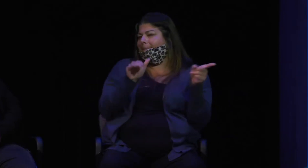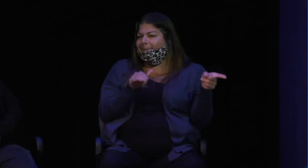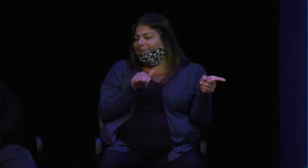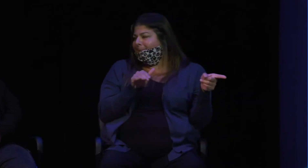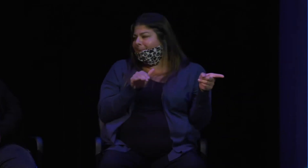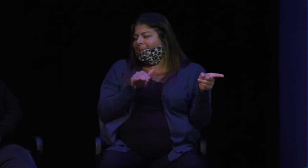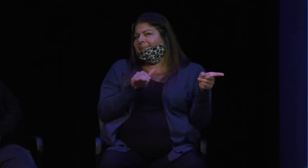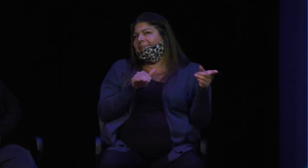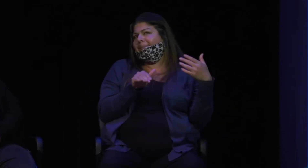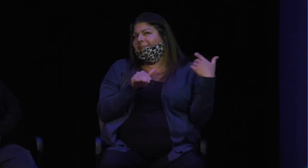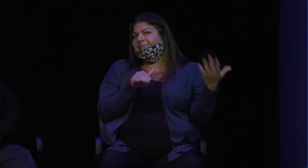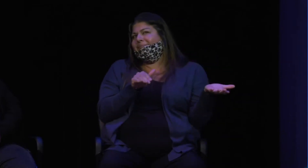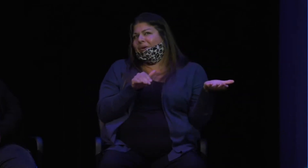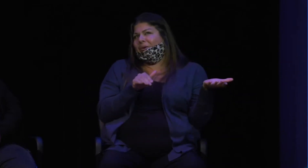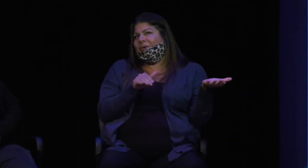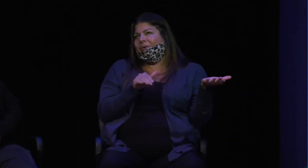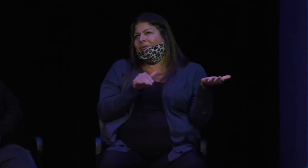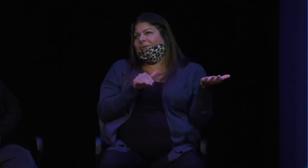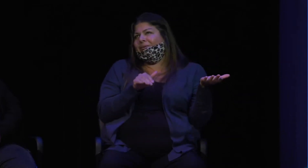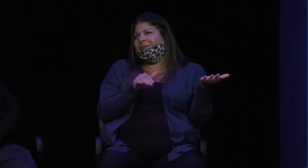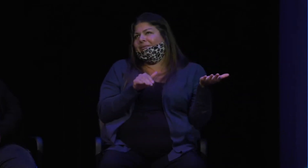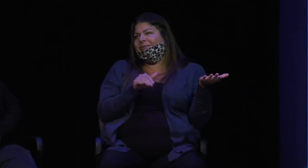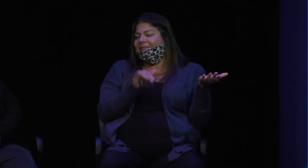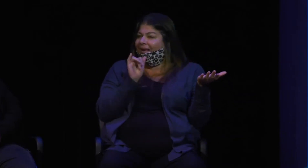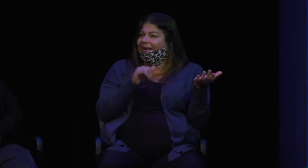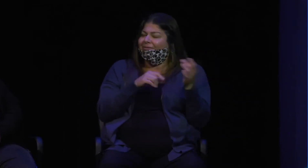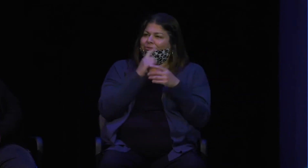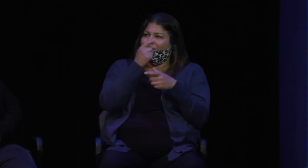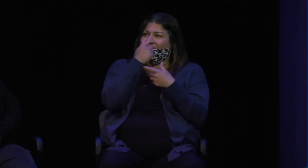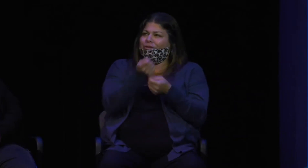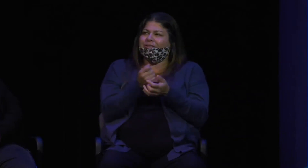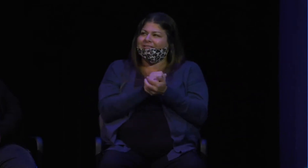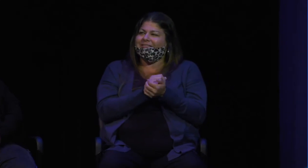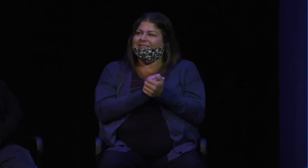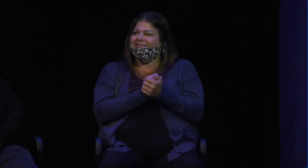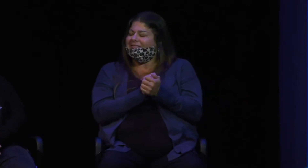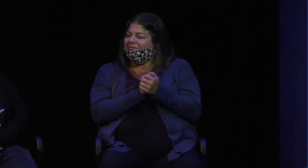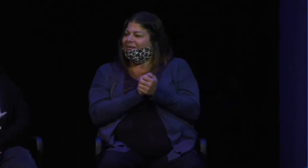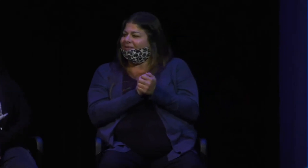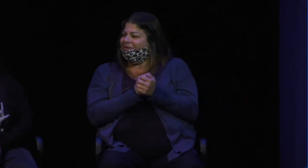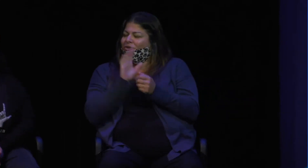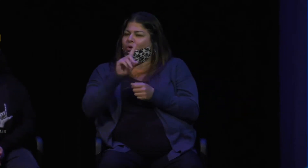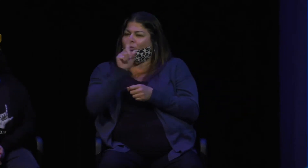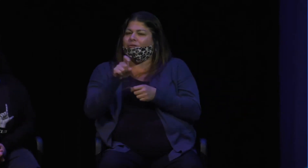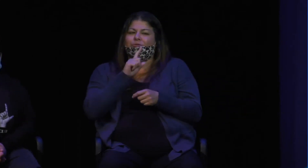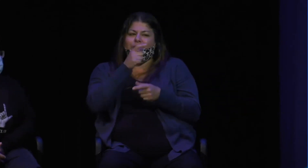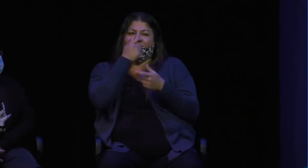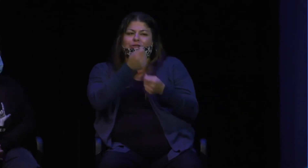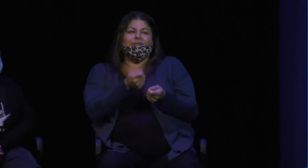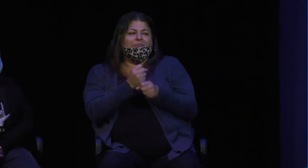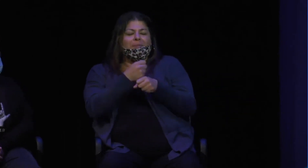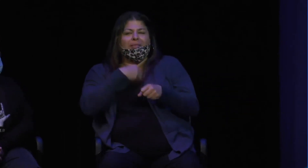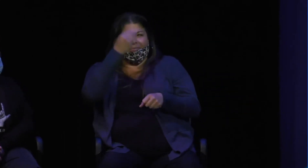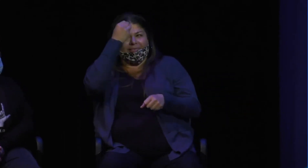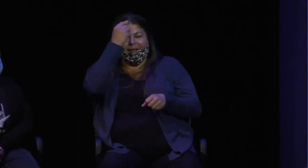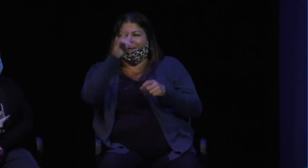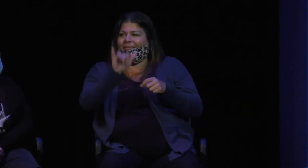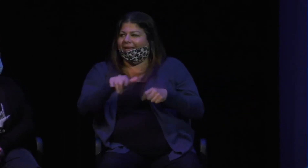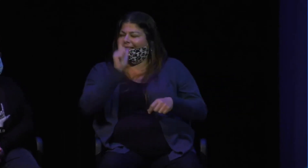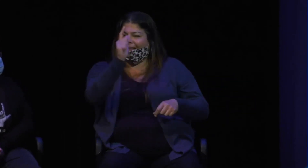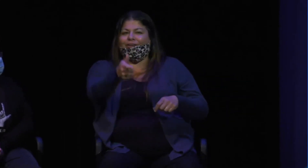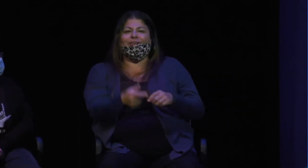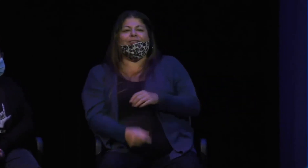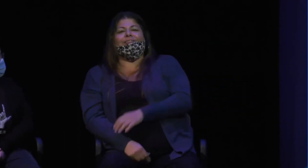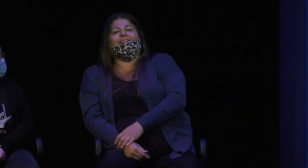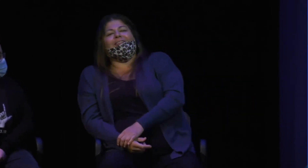deaf. But Ruben is a little bit different because he didn't grow up with any loss at all, with any hearing loss at all. So it's